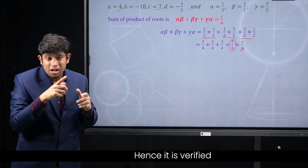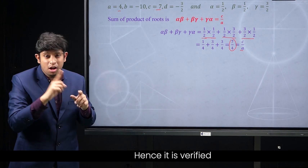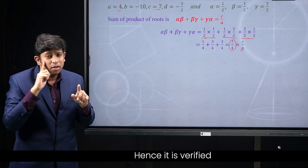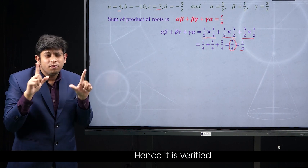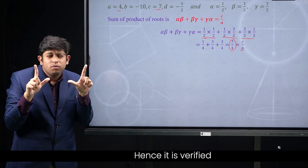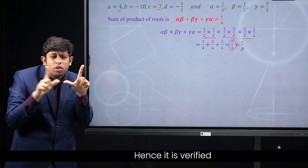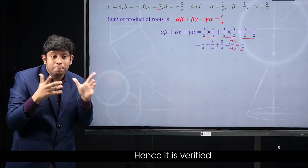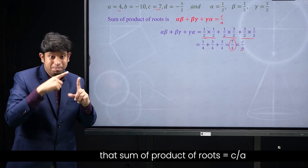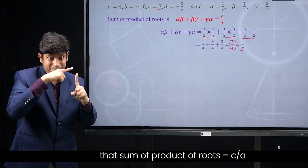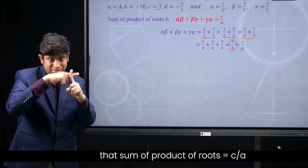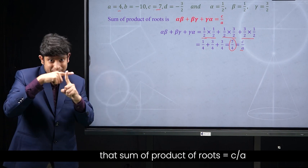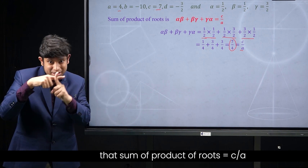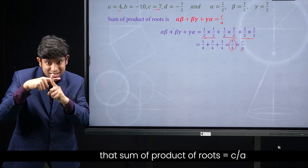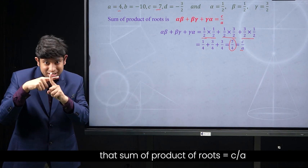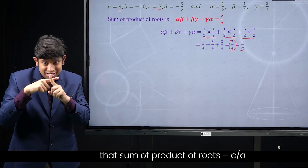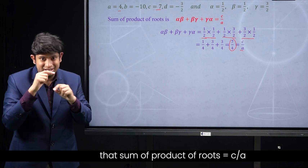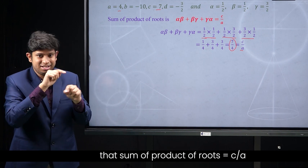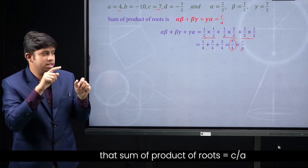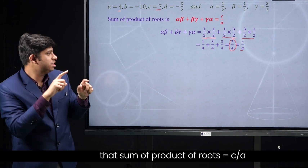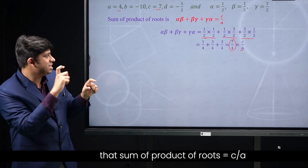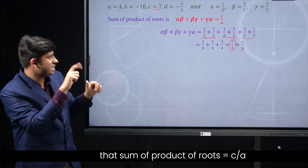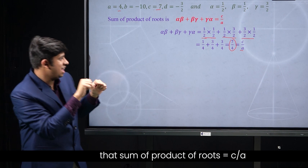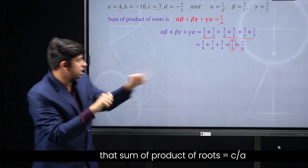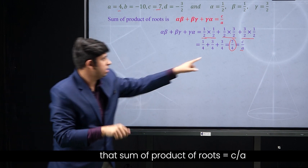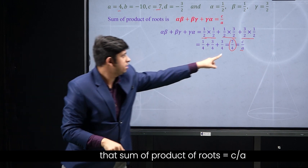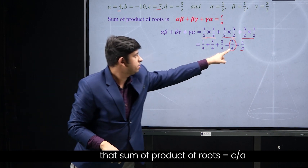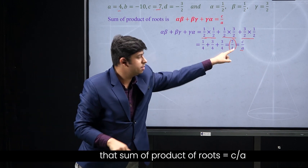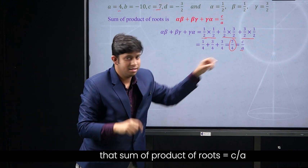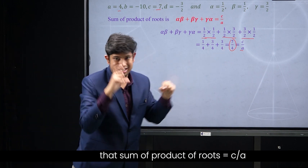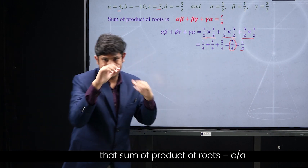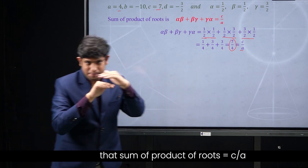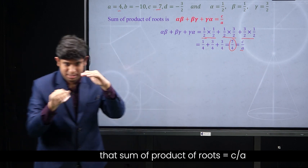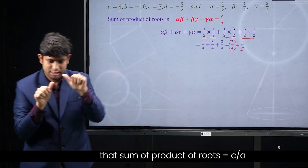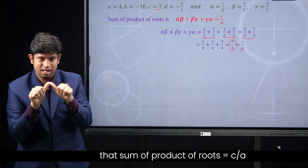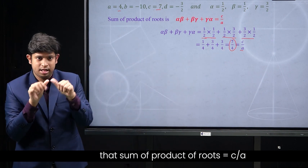Hence, it is verified that sum of product of roots is equal to c by a.